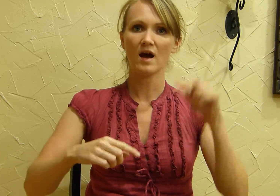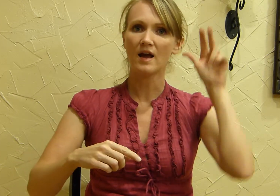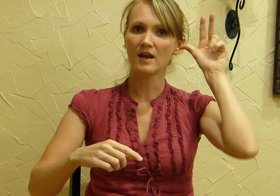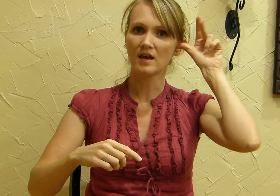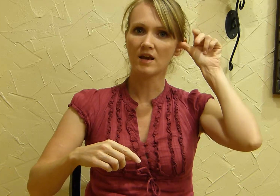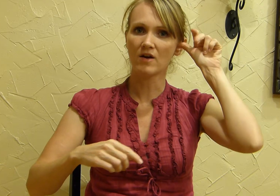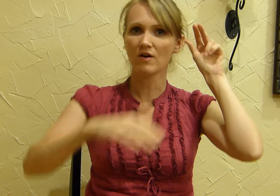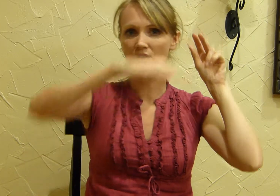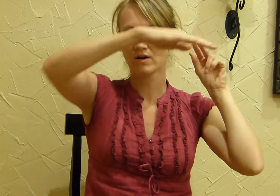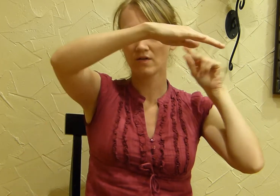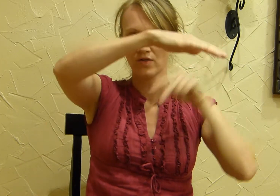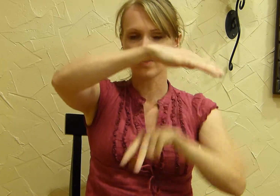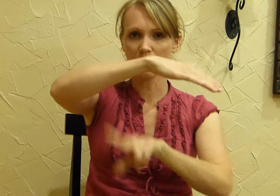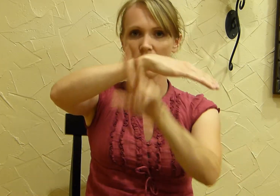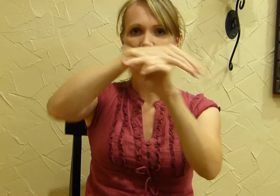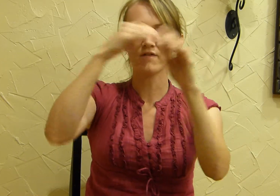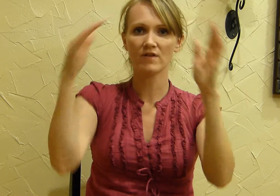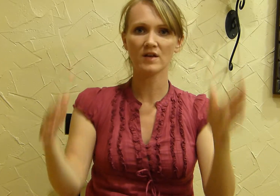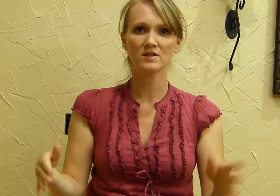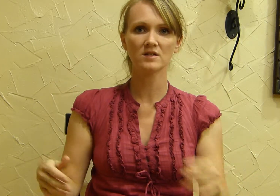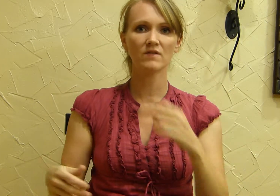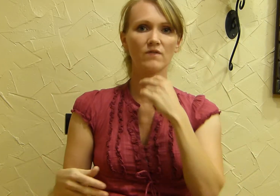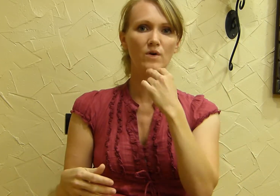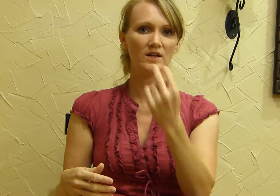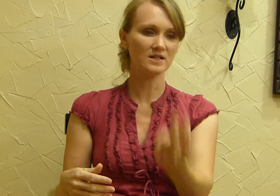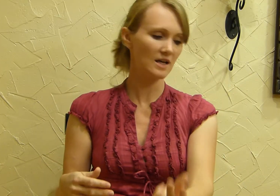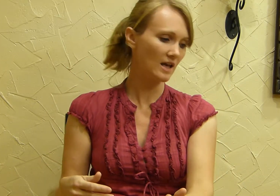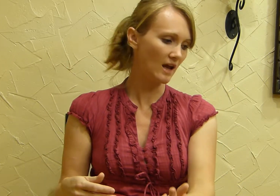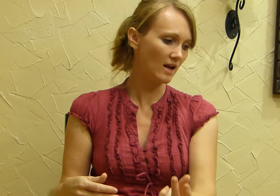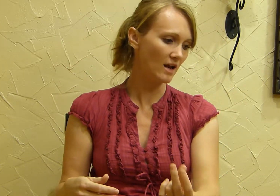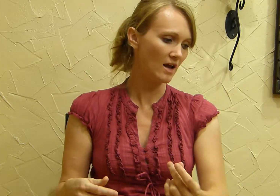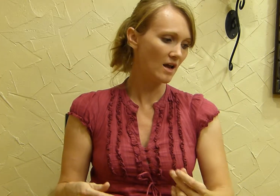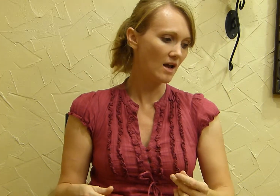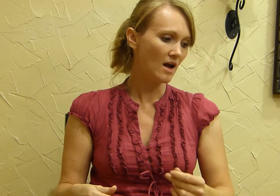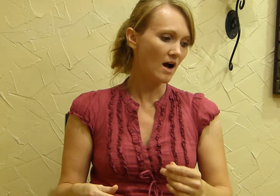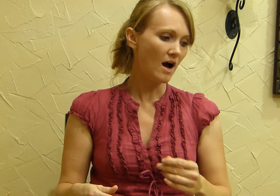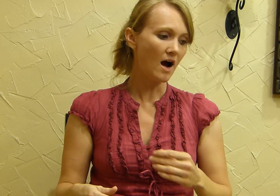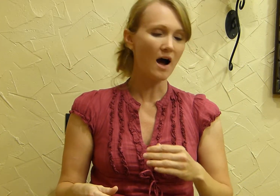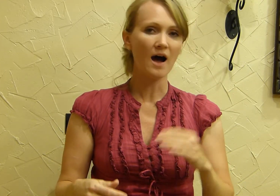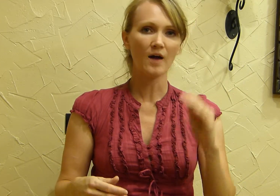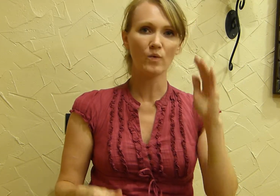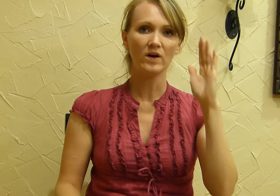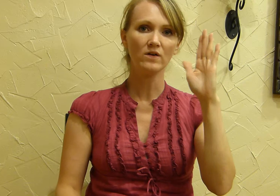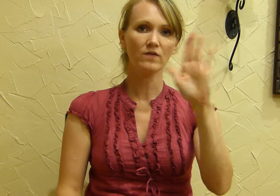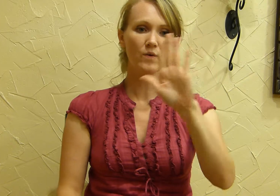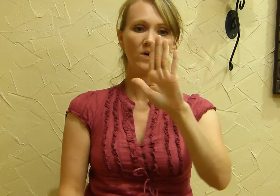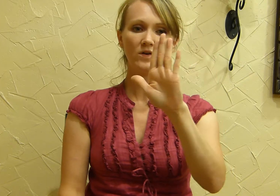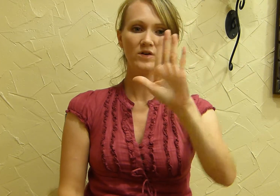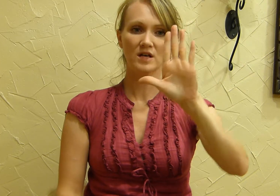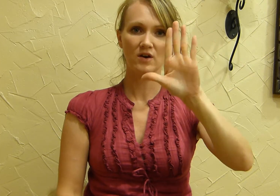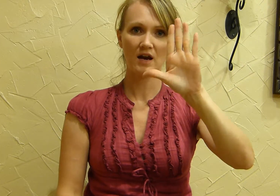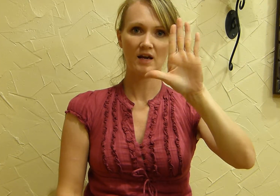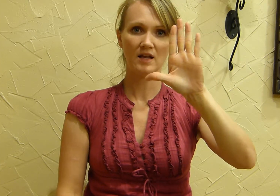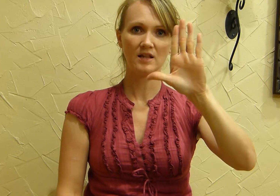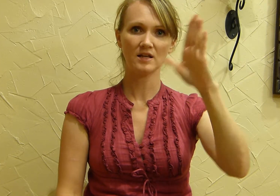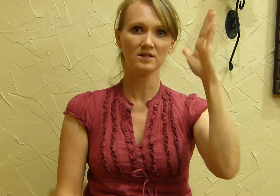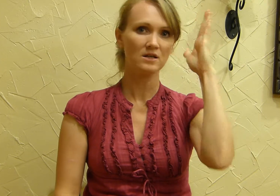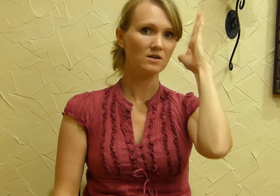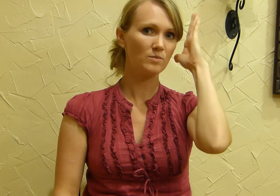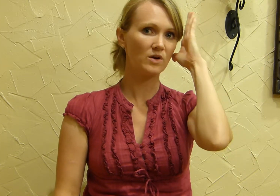I hear the prophet's voice again. I will. For will, you take your hand like this, put it